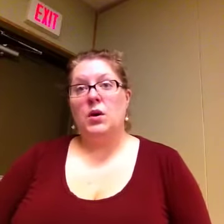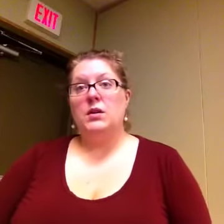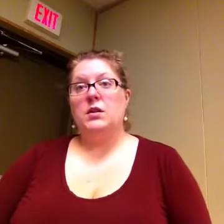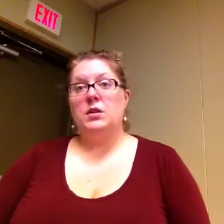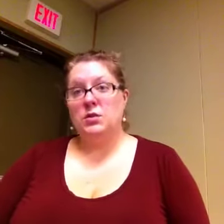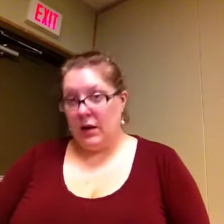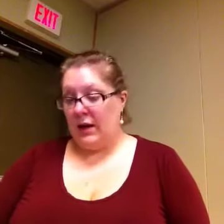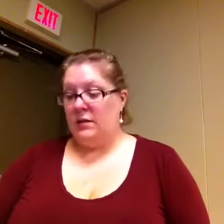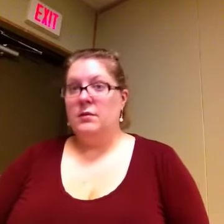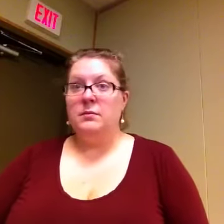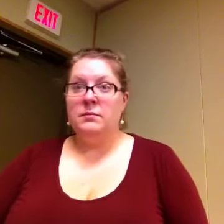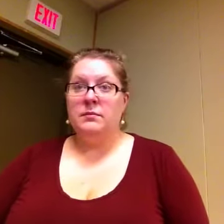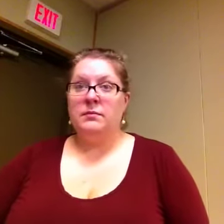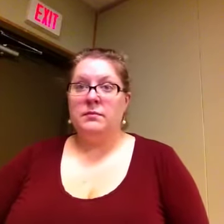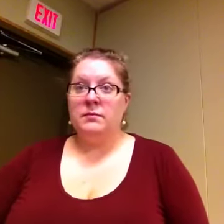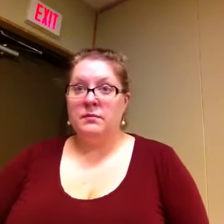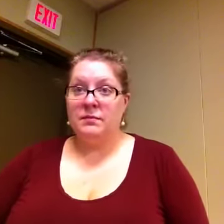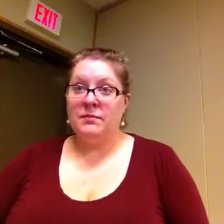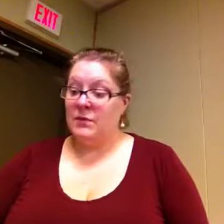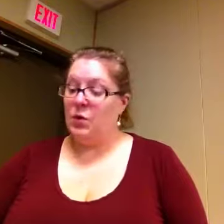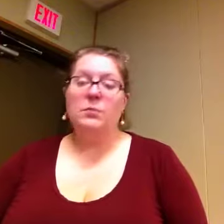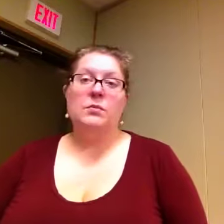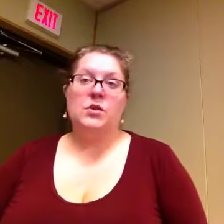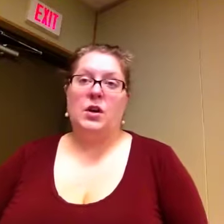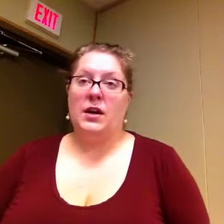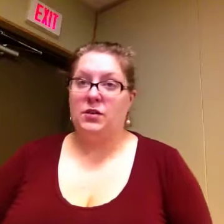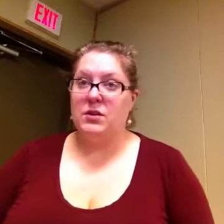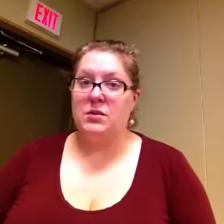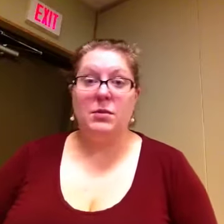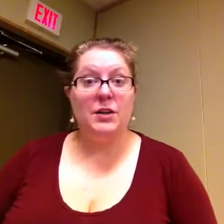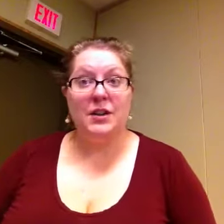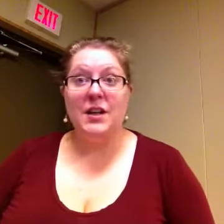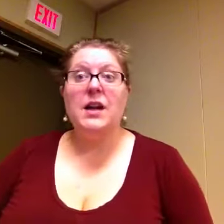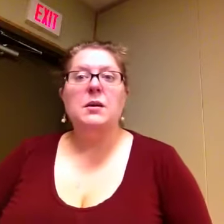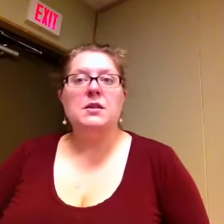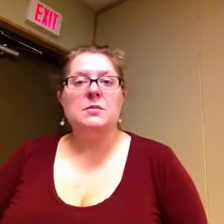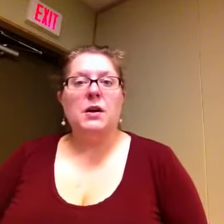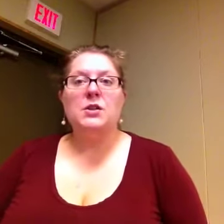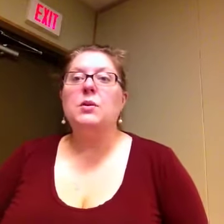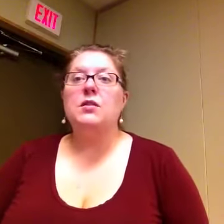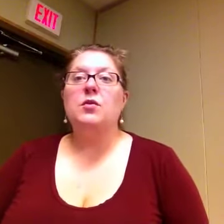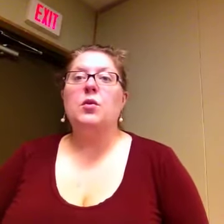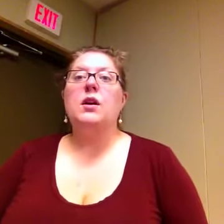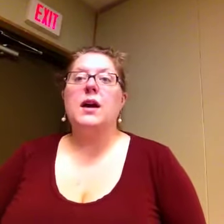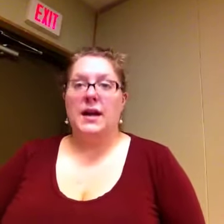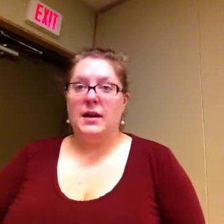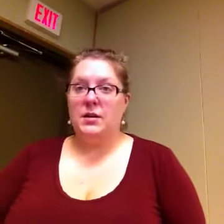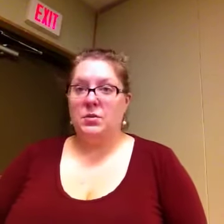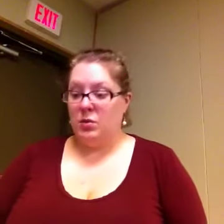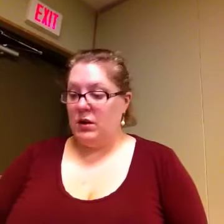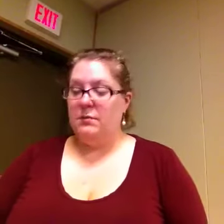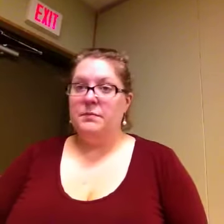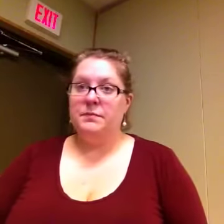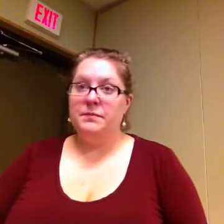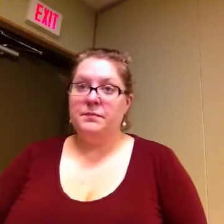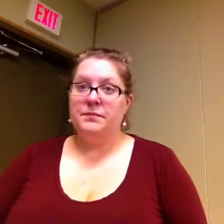1 and. Oh, sorry, altos, that was soprano line. This is bar 24 and 1.